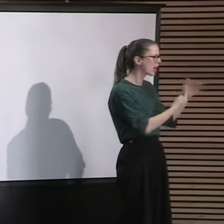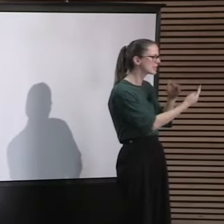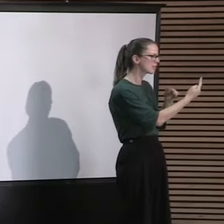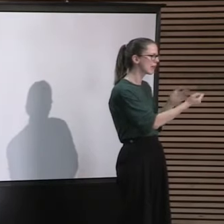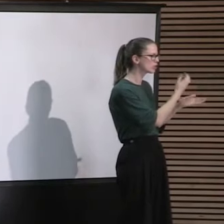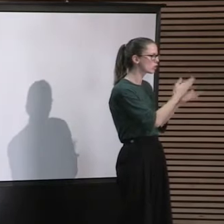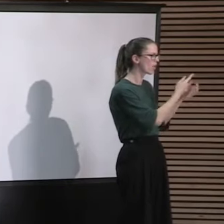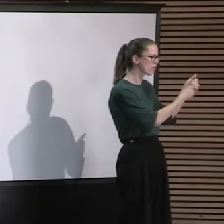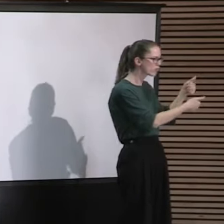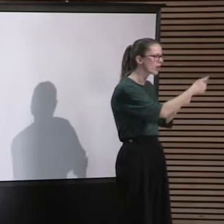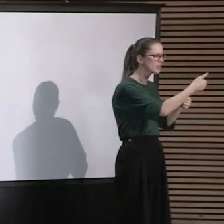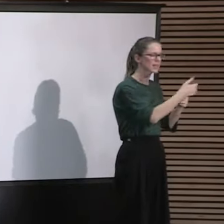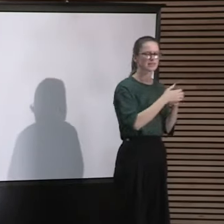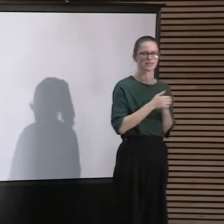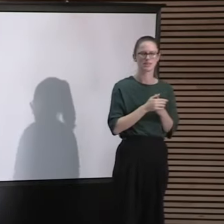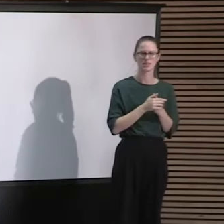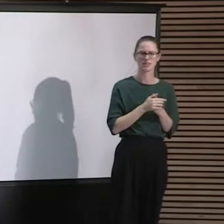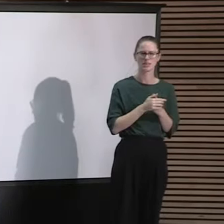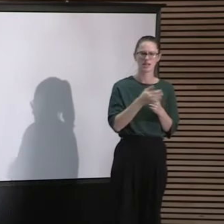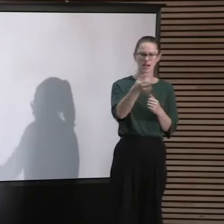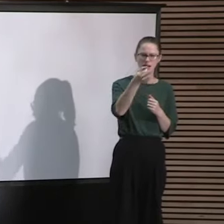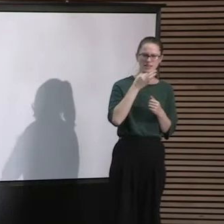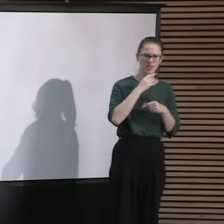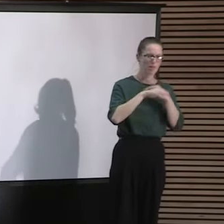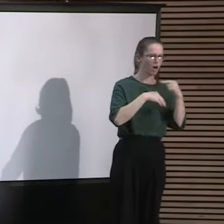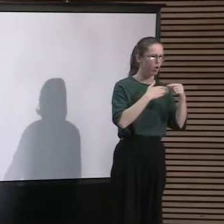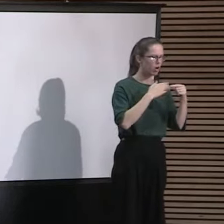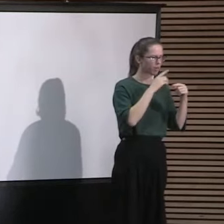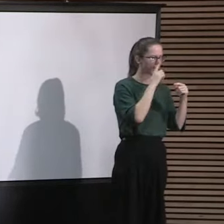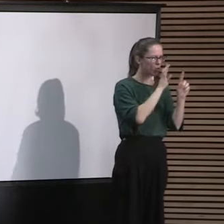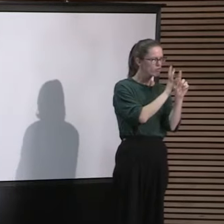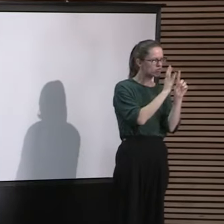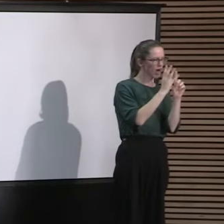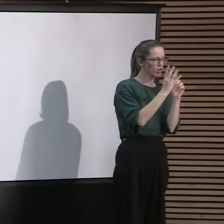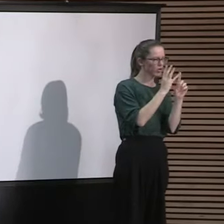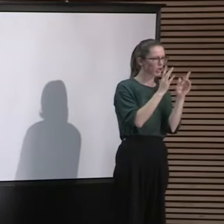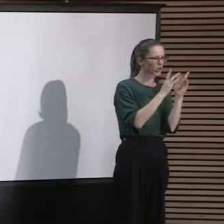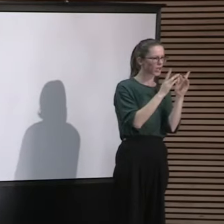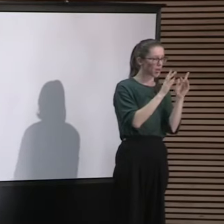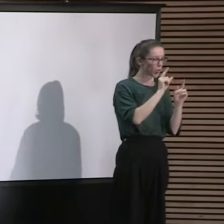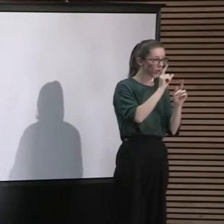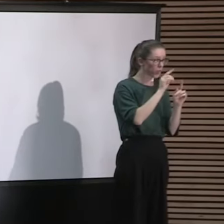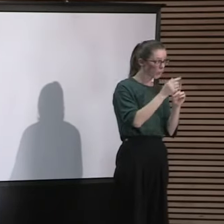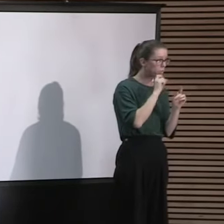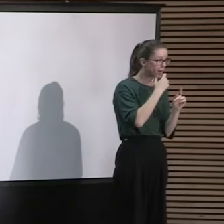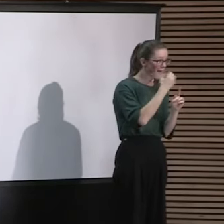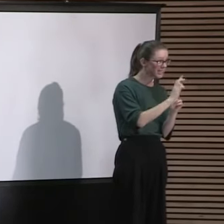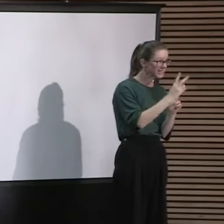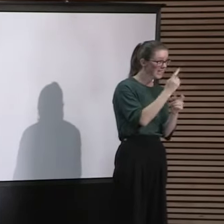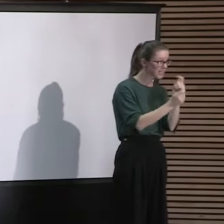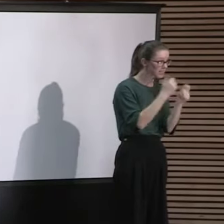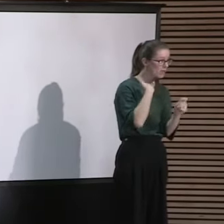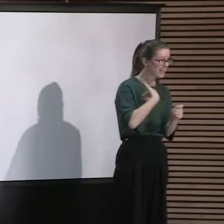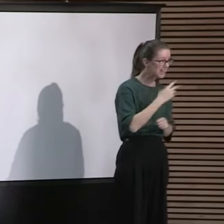get prioritised. So on close contacts, has anything been done for second tests? Are they necessary, and are